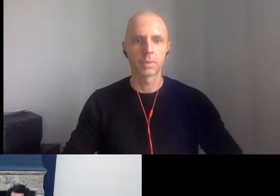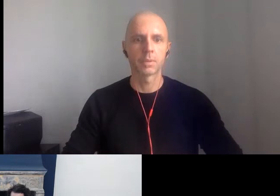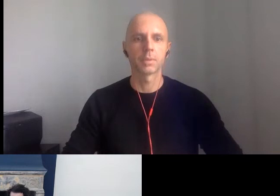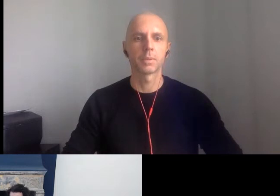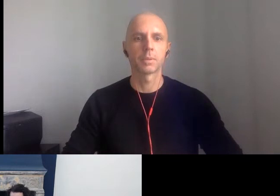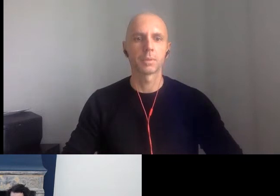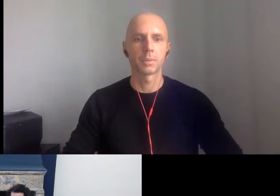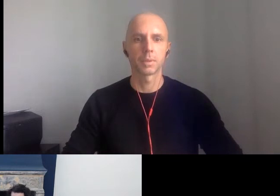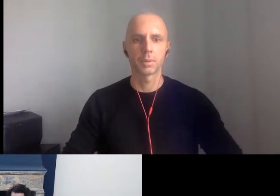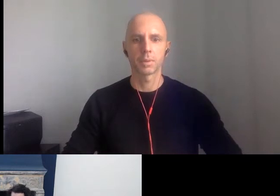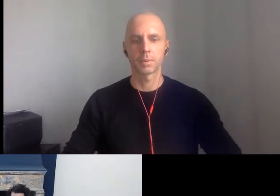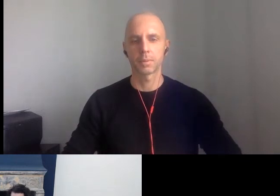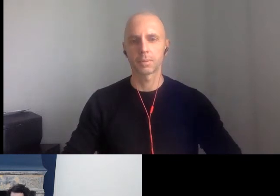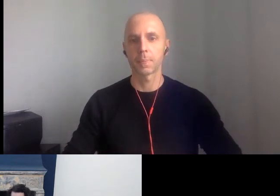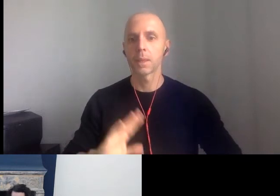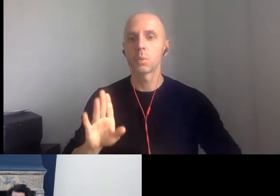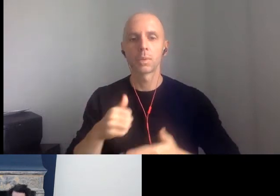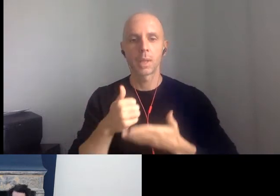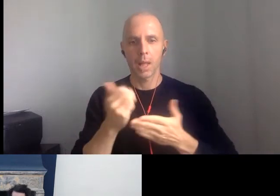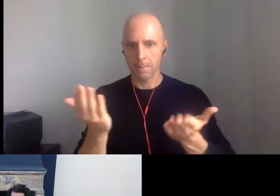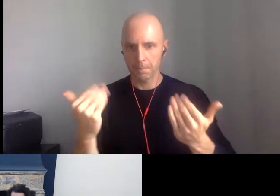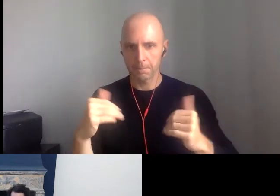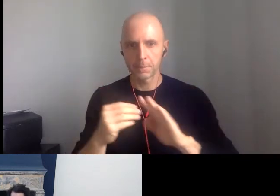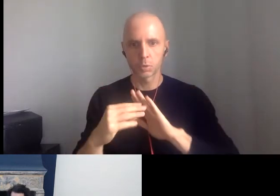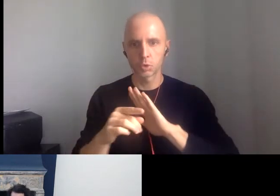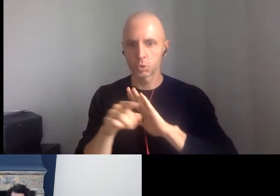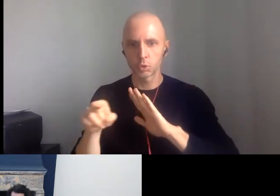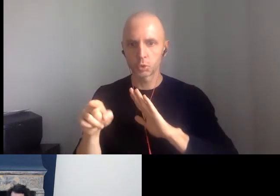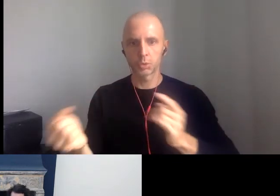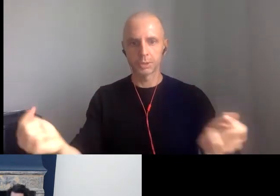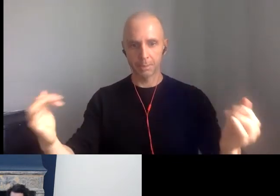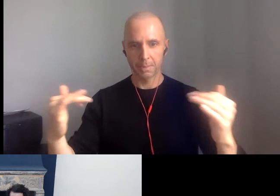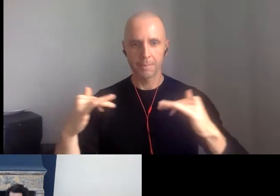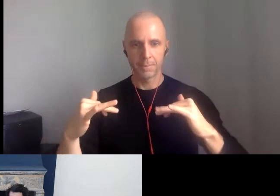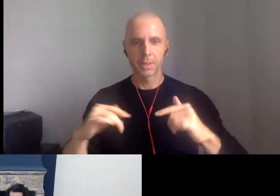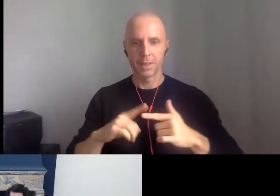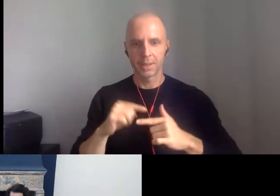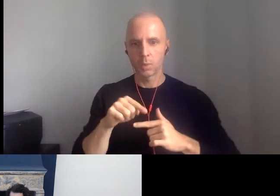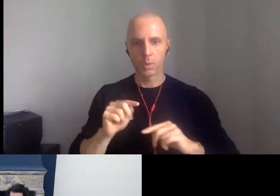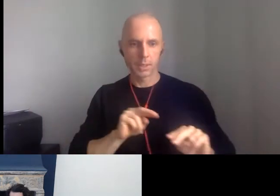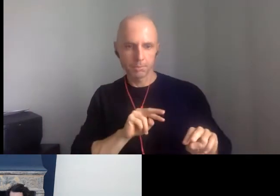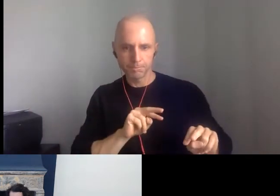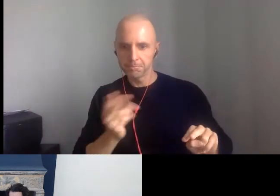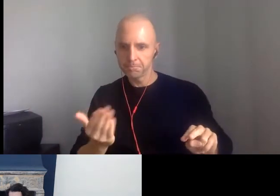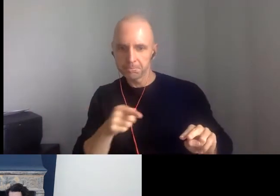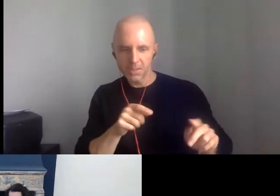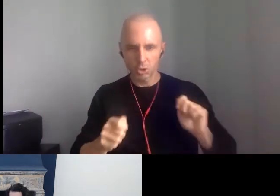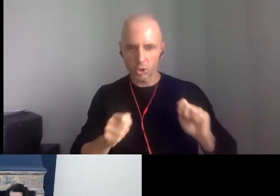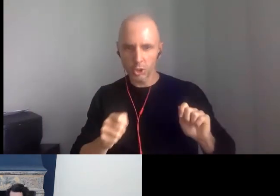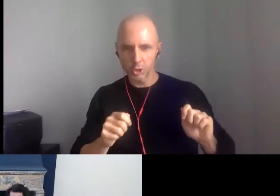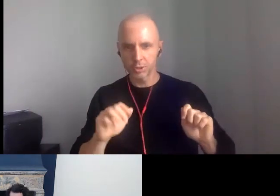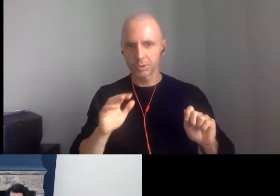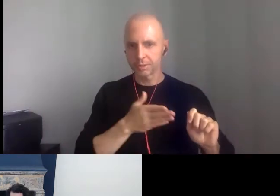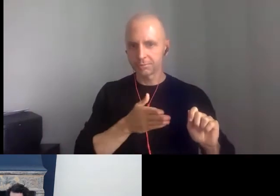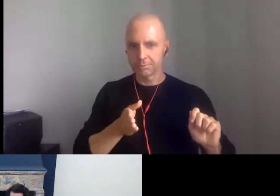garden with the help of students so we can monitor species populations. We'd like to remodel some of the gardens that have